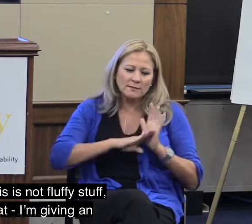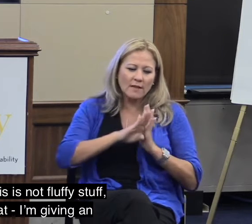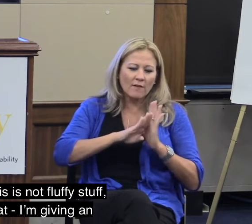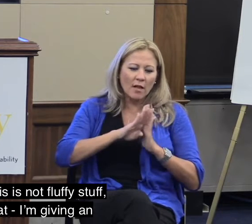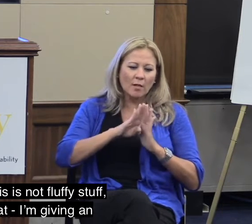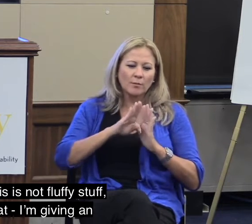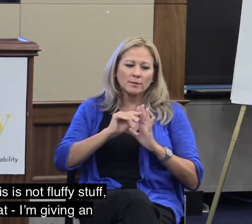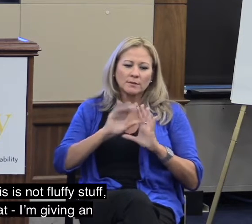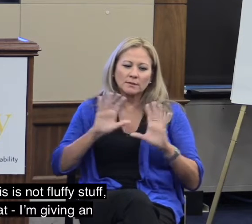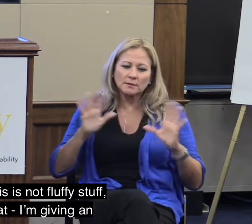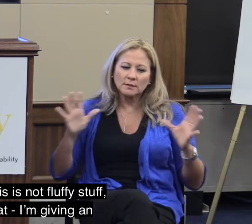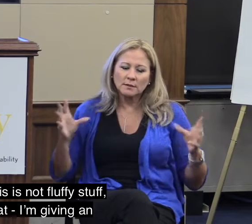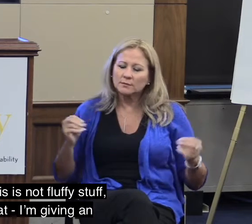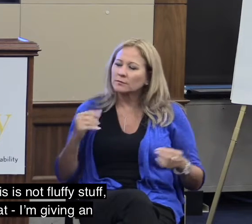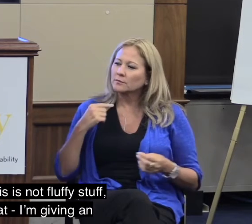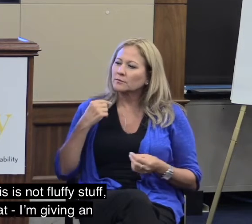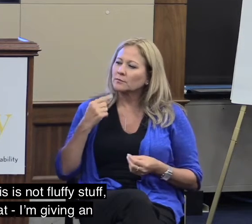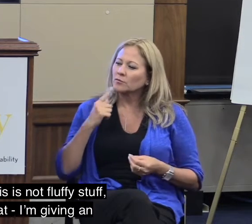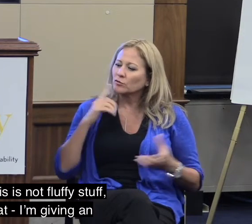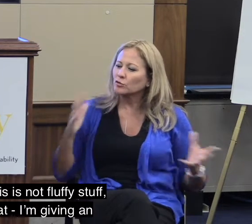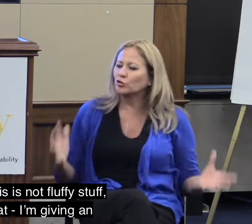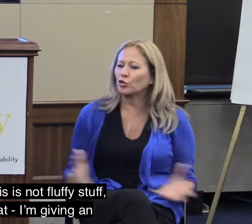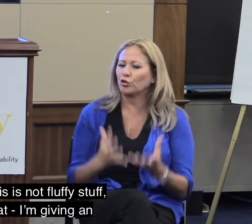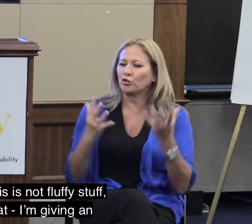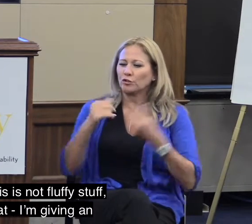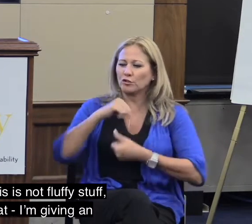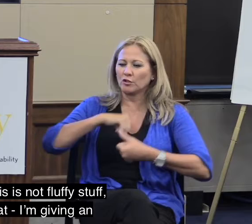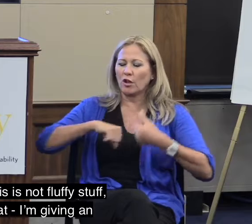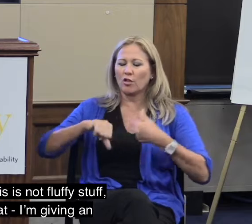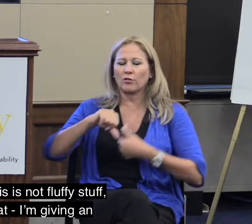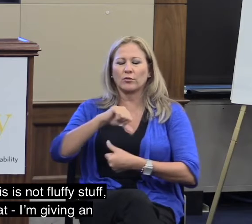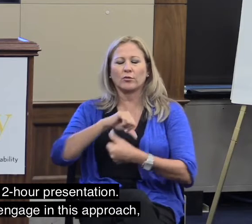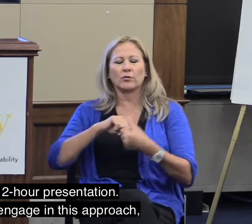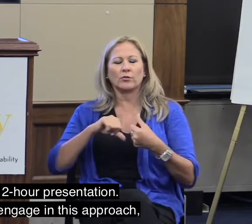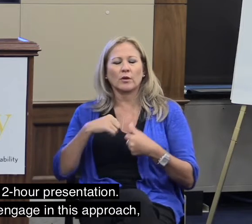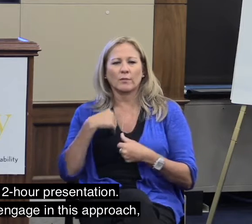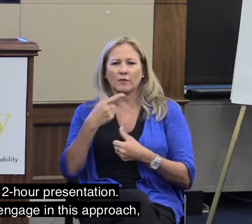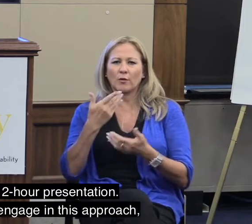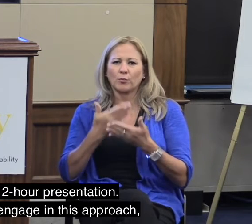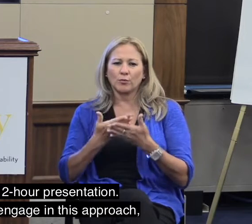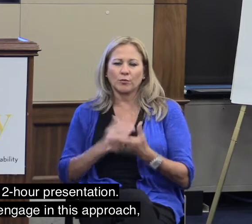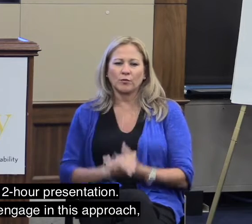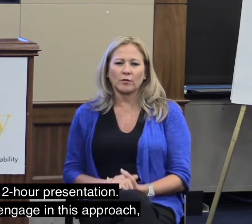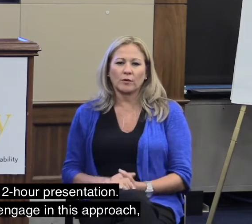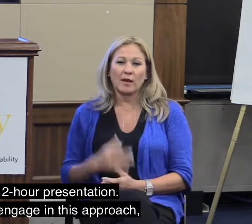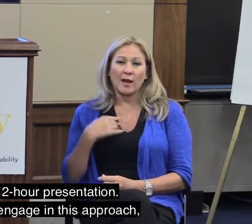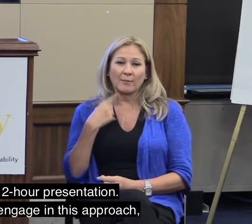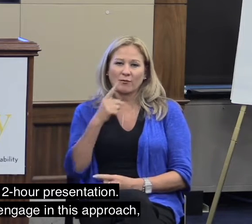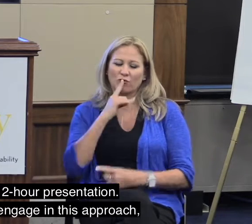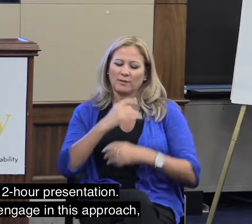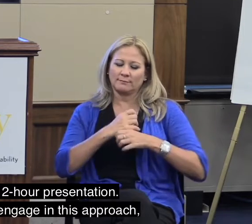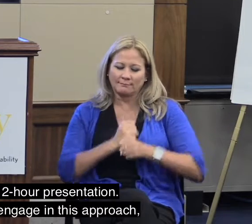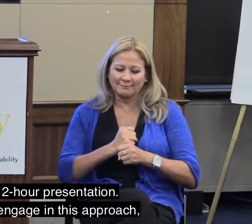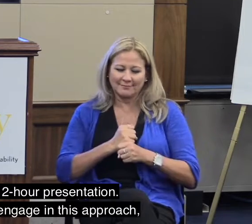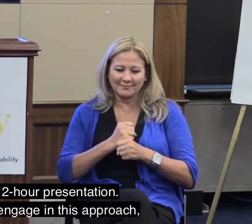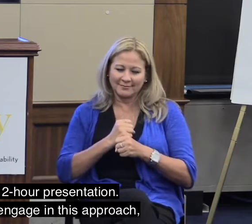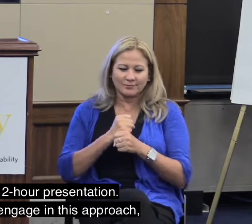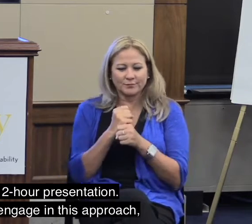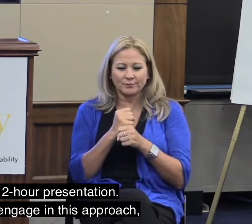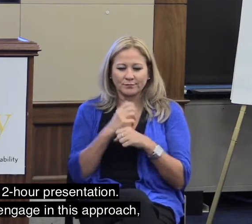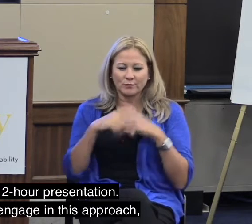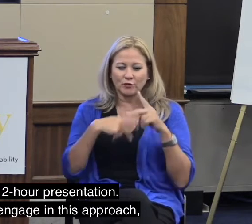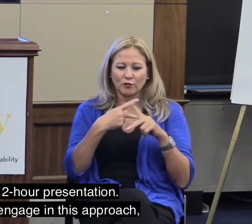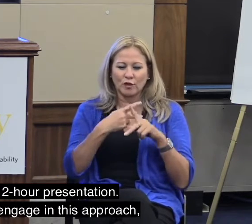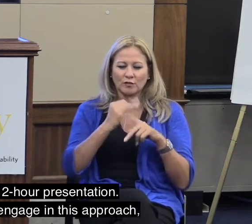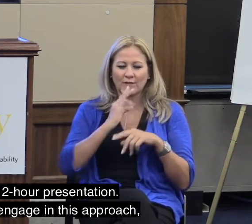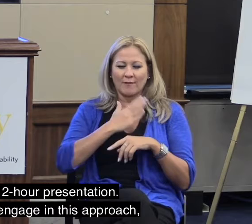fluffy stuff. This is, and I'll illustrate proof that everything I've just told you, I'm giving an abbreviated version of a 2-hour presentation. But what